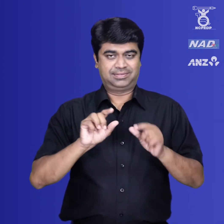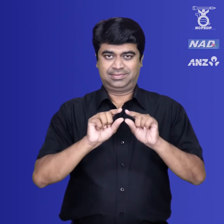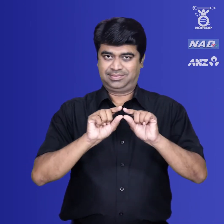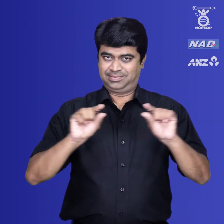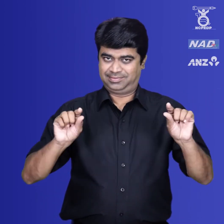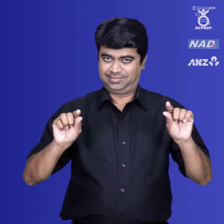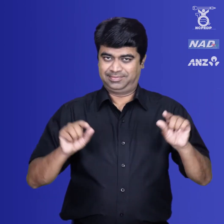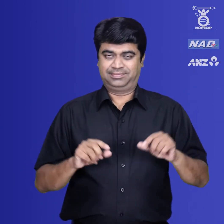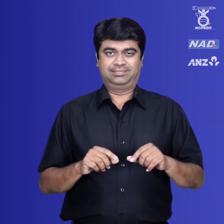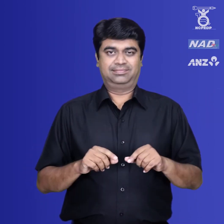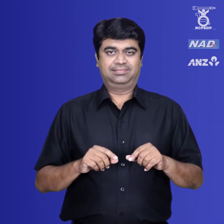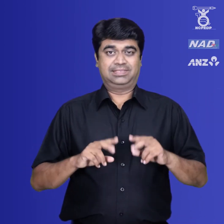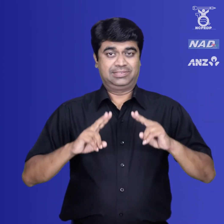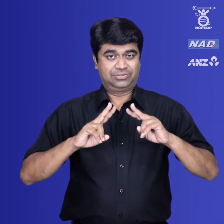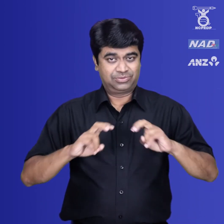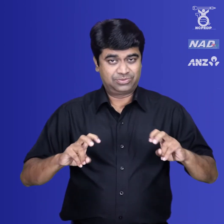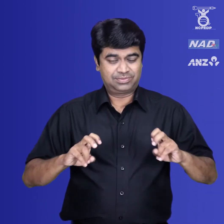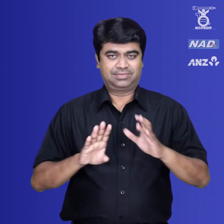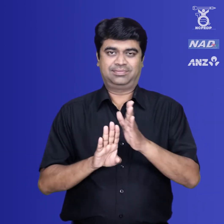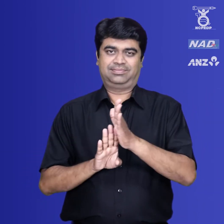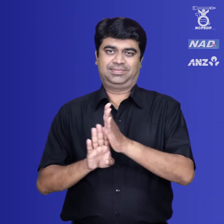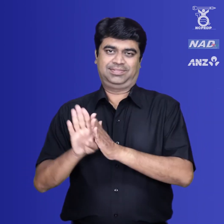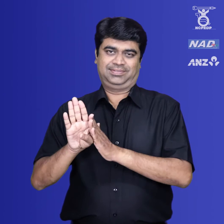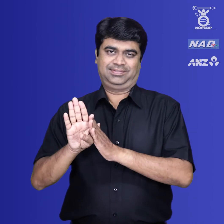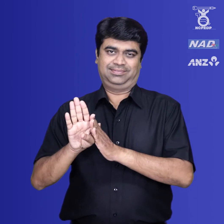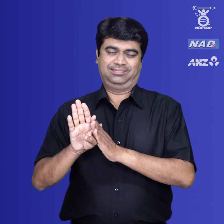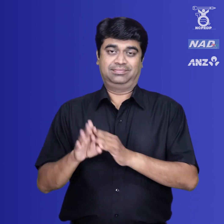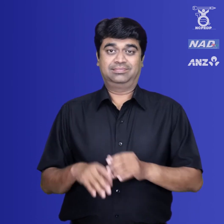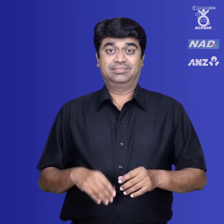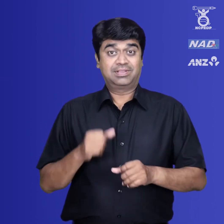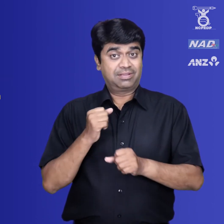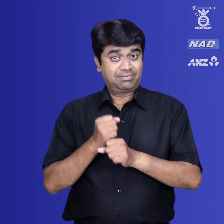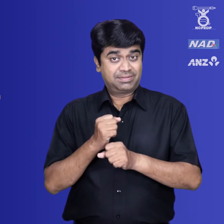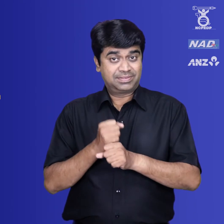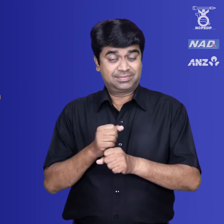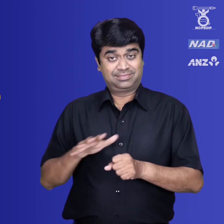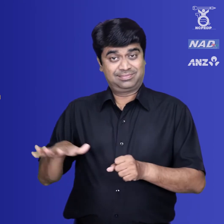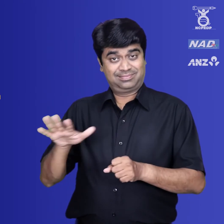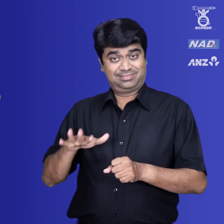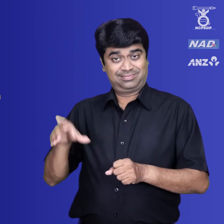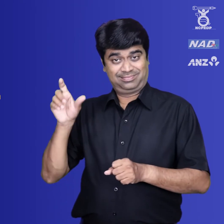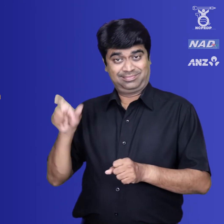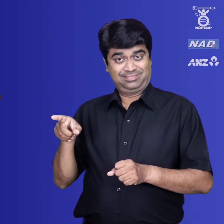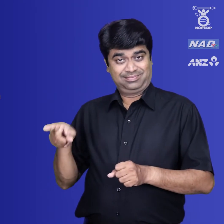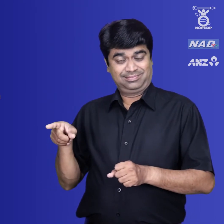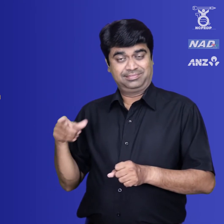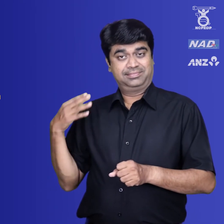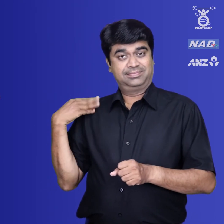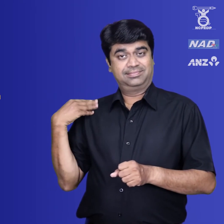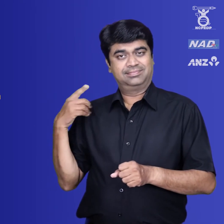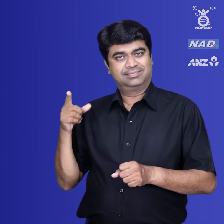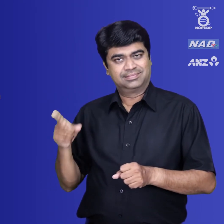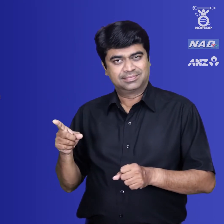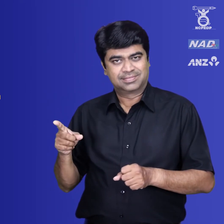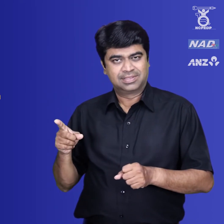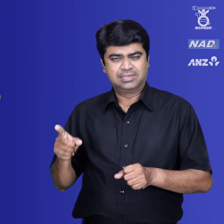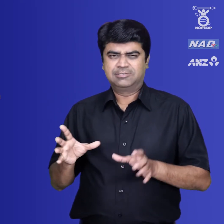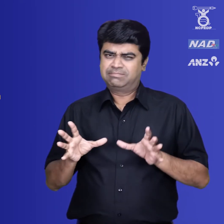28. Research and development. The appropriate government shall initiate or cause to be initiated